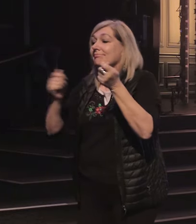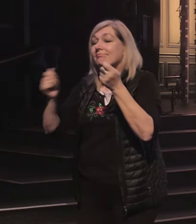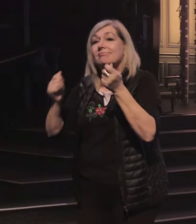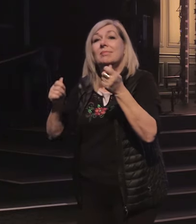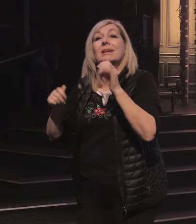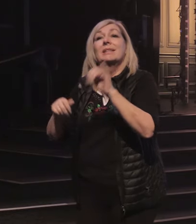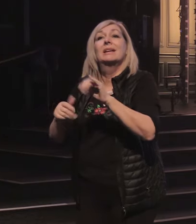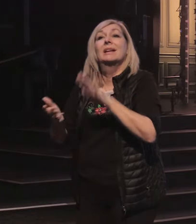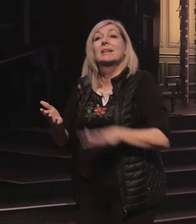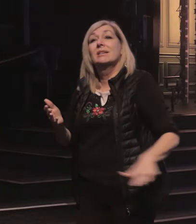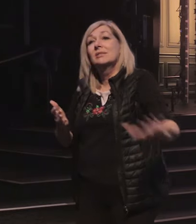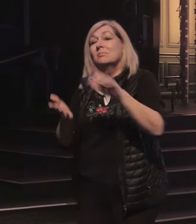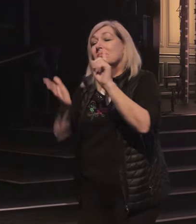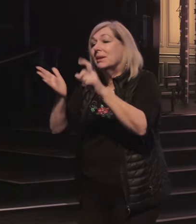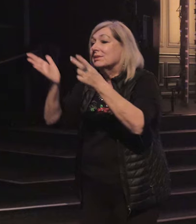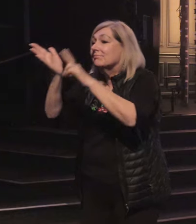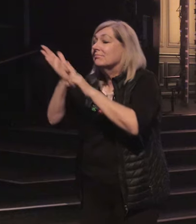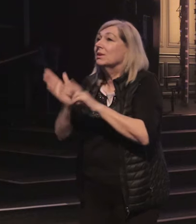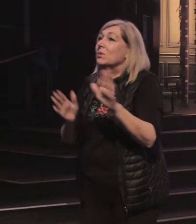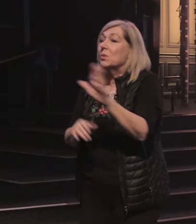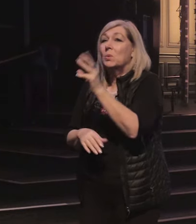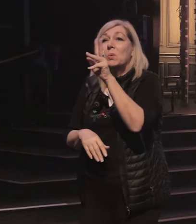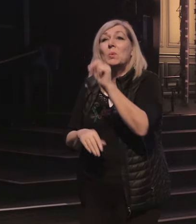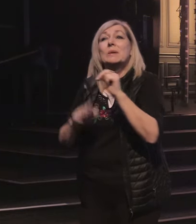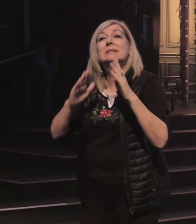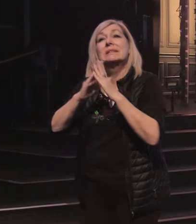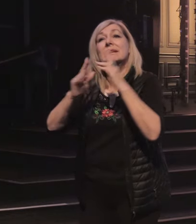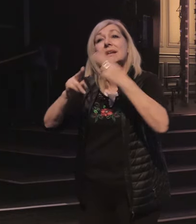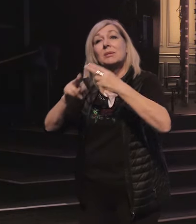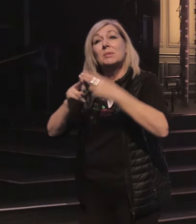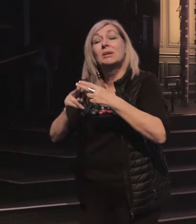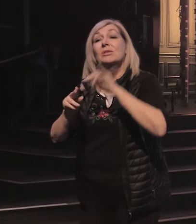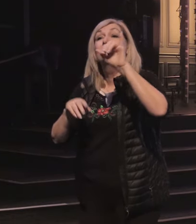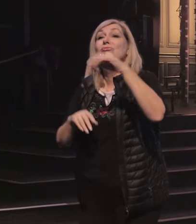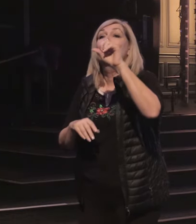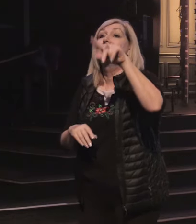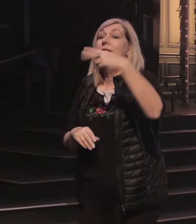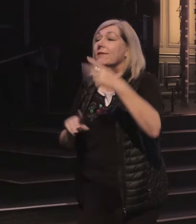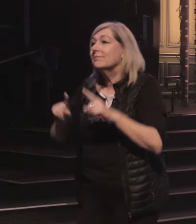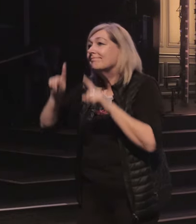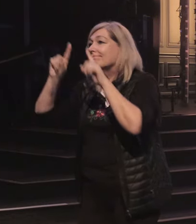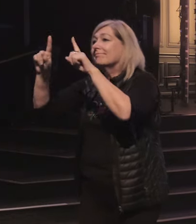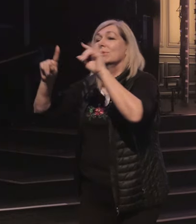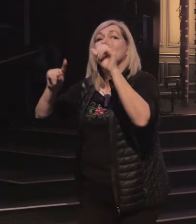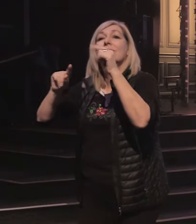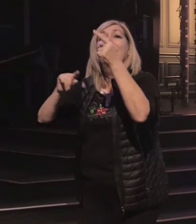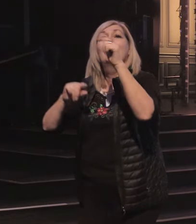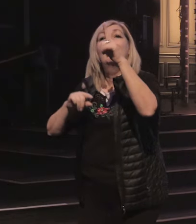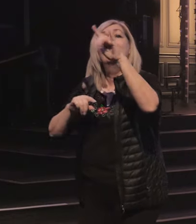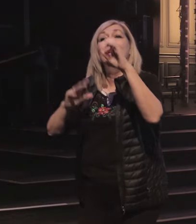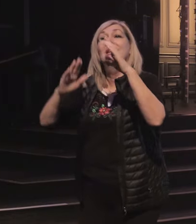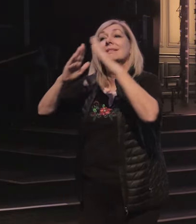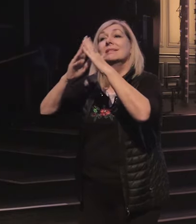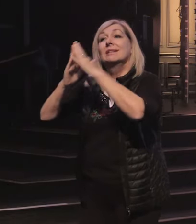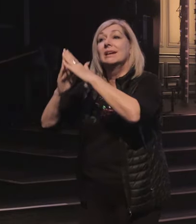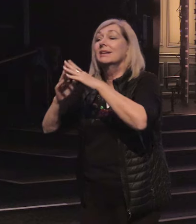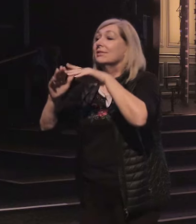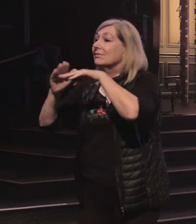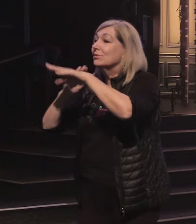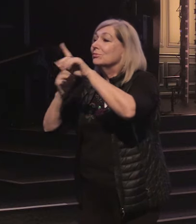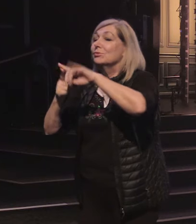be registered, everyone to his own city. Joseph also went up from Galilee, out of the city of Nazareth, into